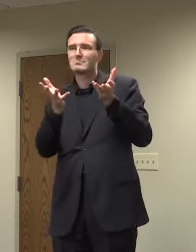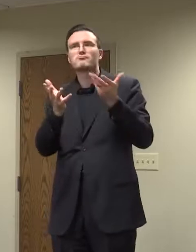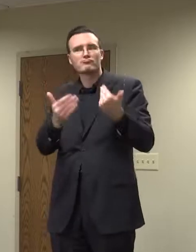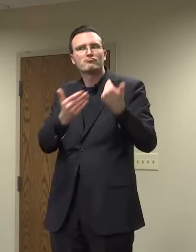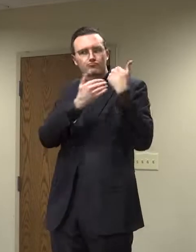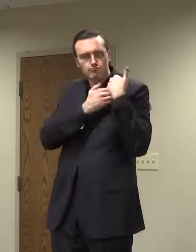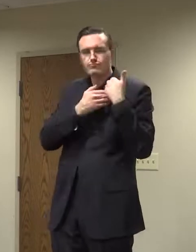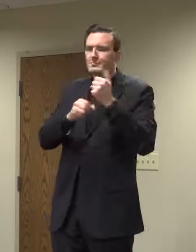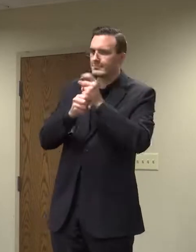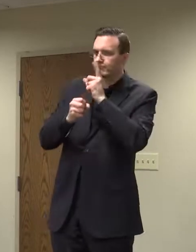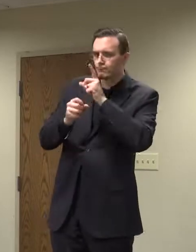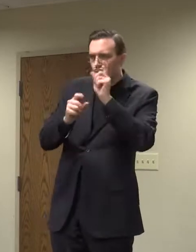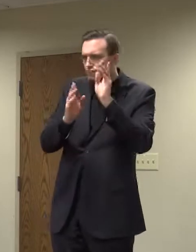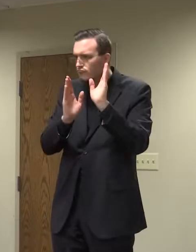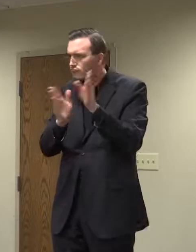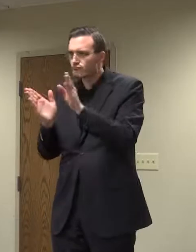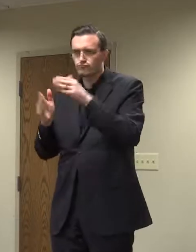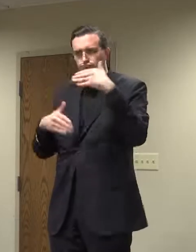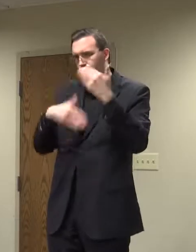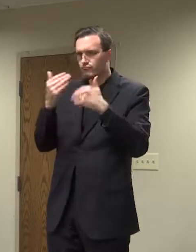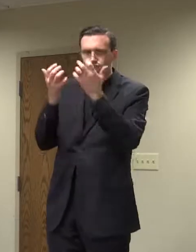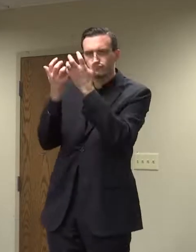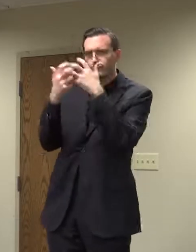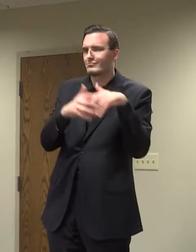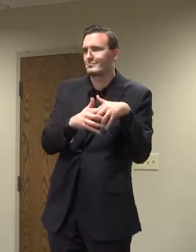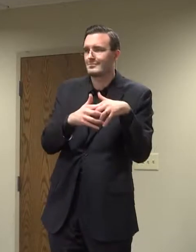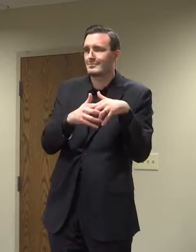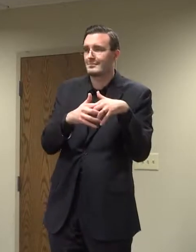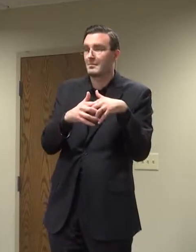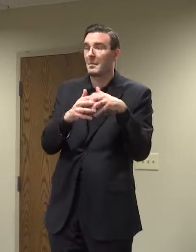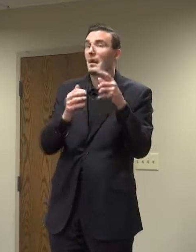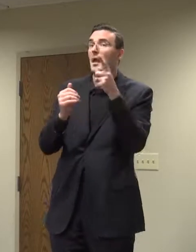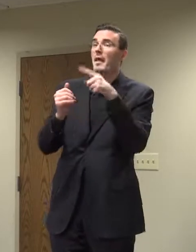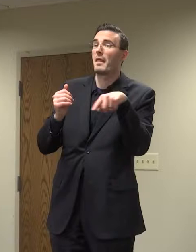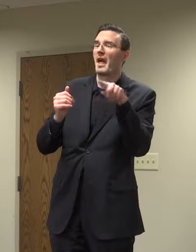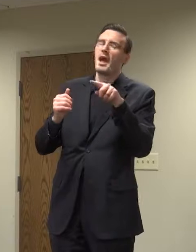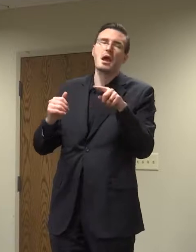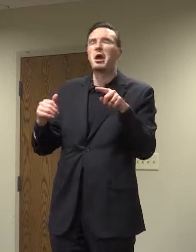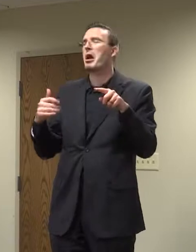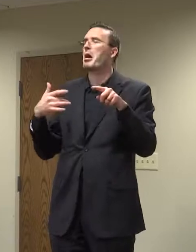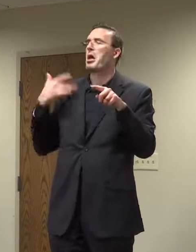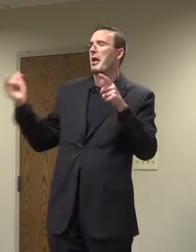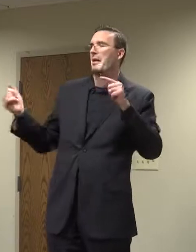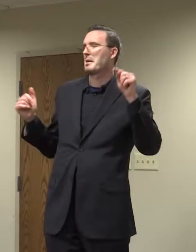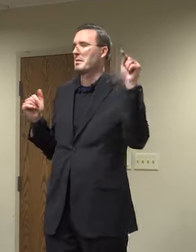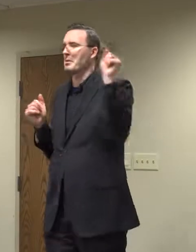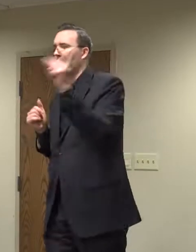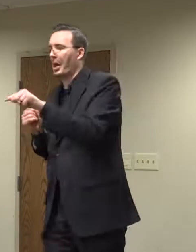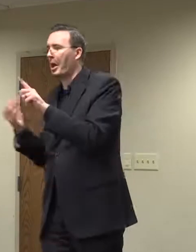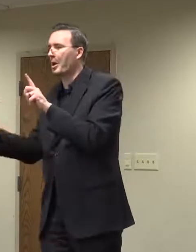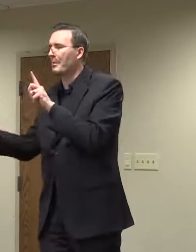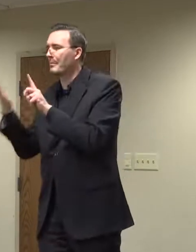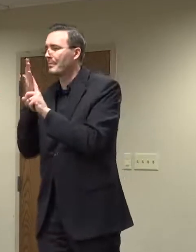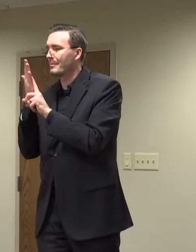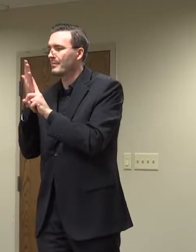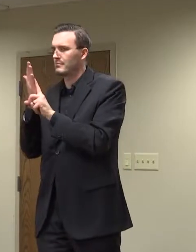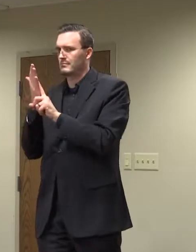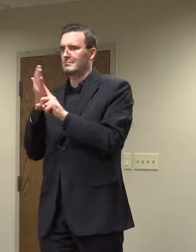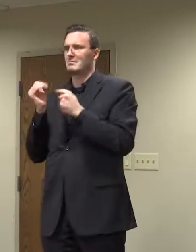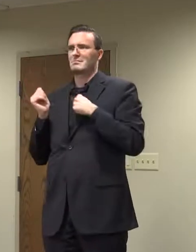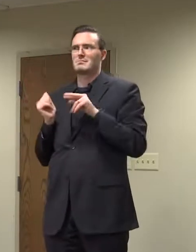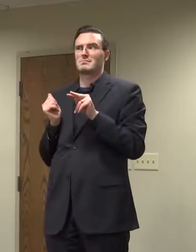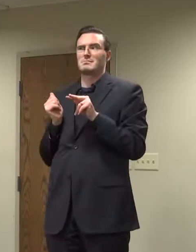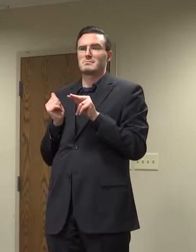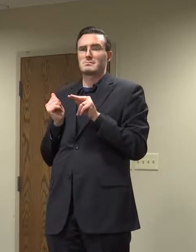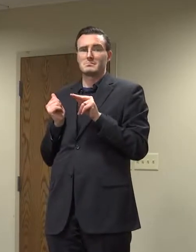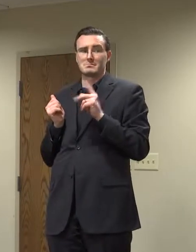as a city, as a particular, and so for them to expose themselves and allow them to be exposed is concerning to me. The second part,